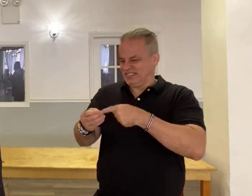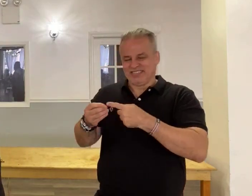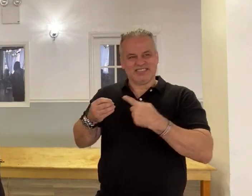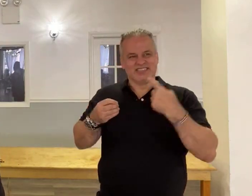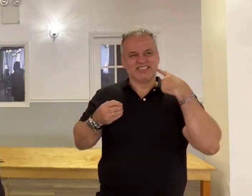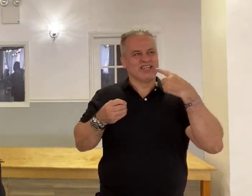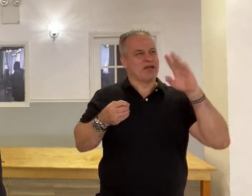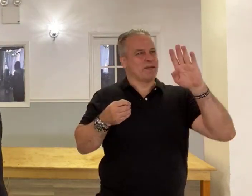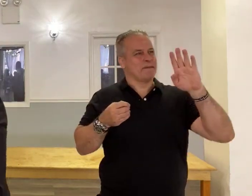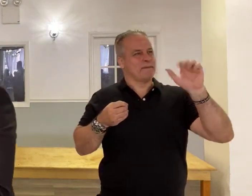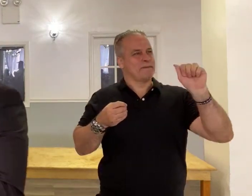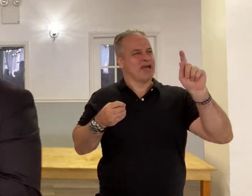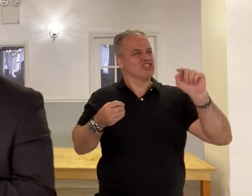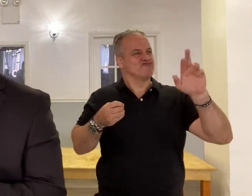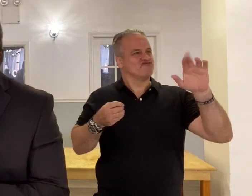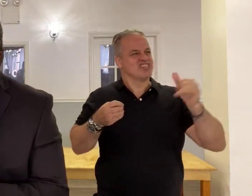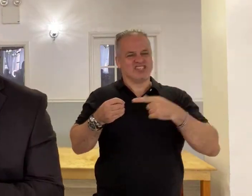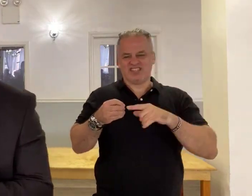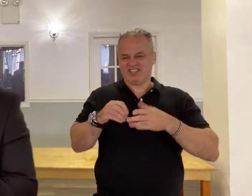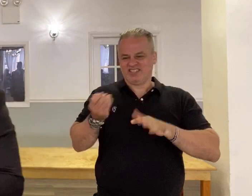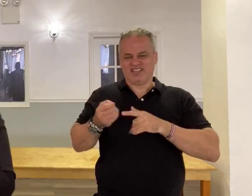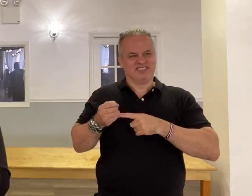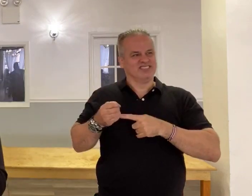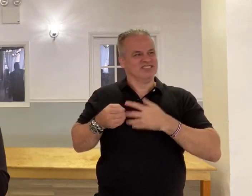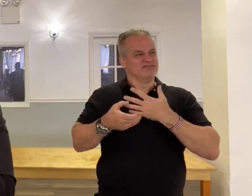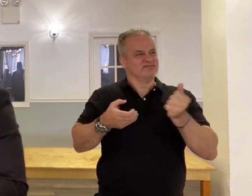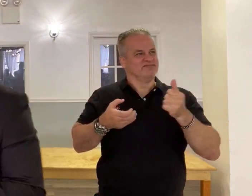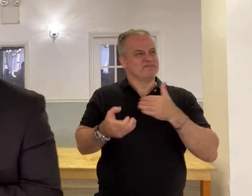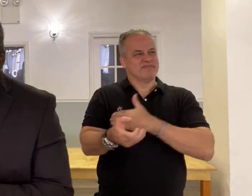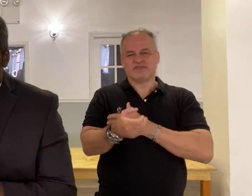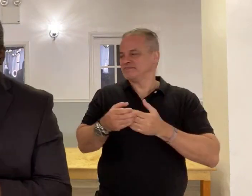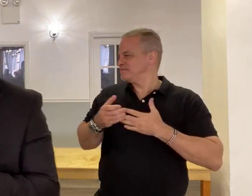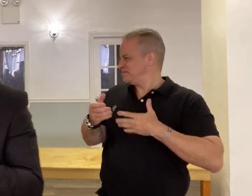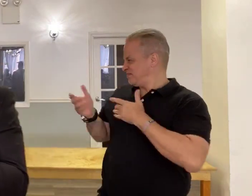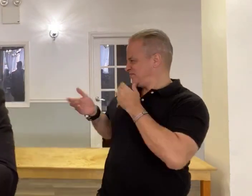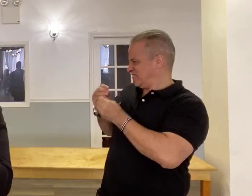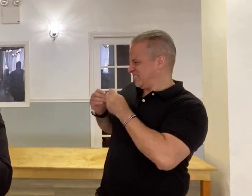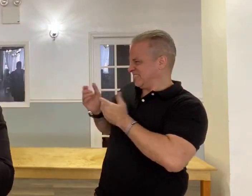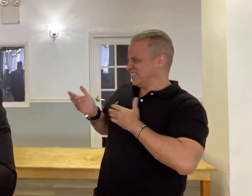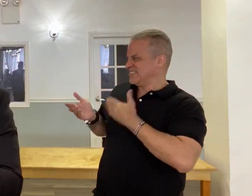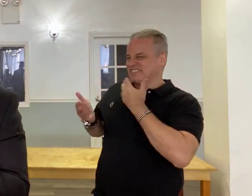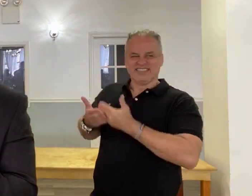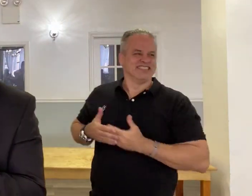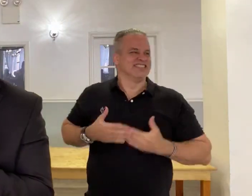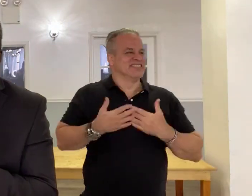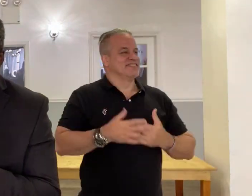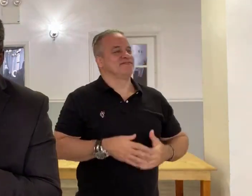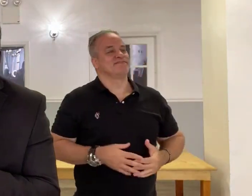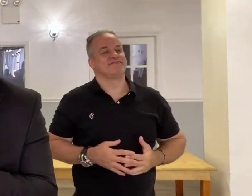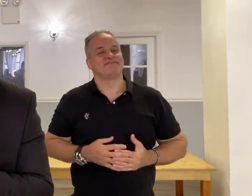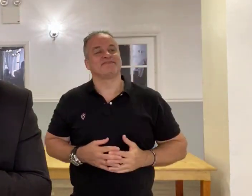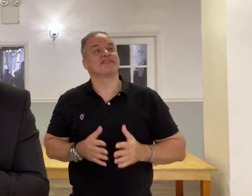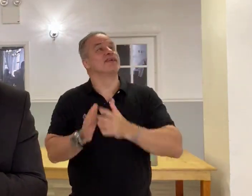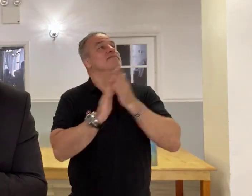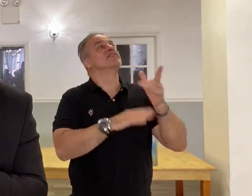batteries. Thank you. All right. See if you could work that out for me there. Praise the Lord. All right. They say good